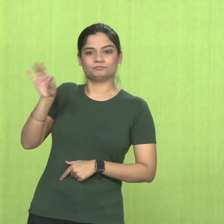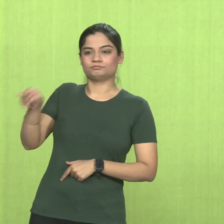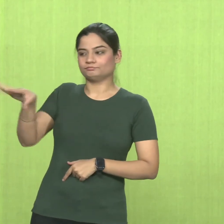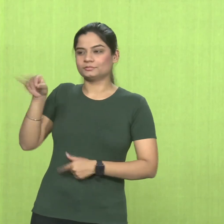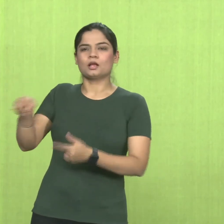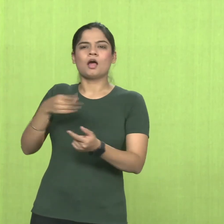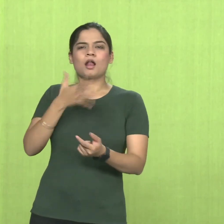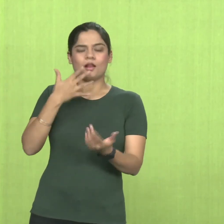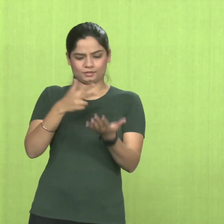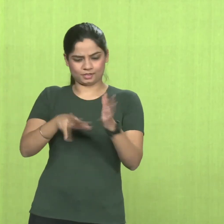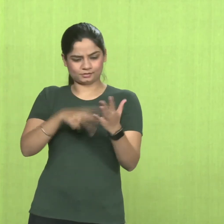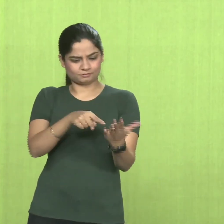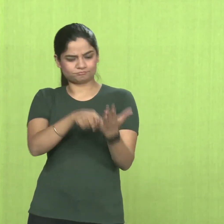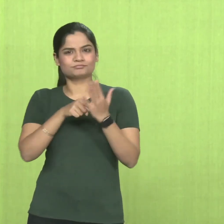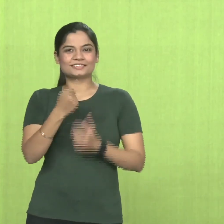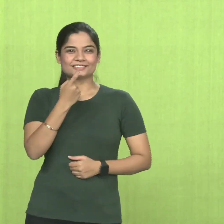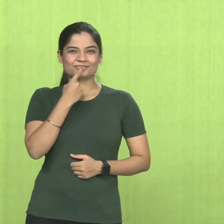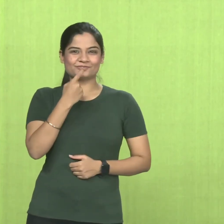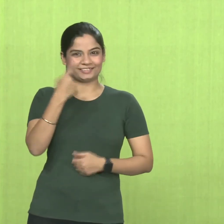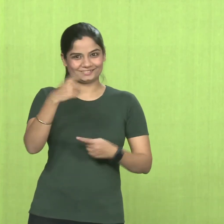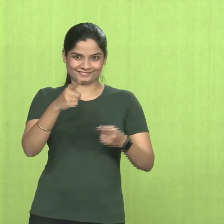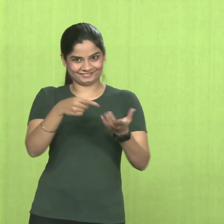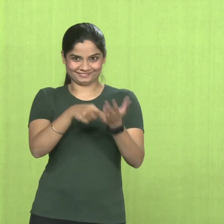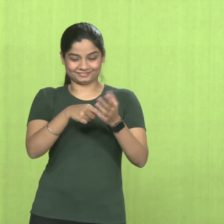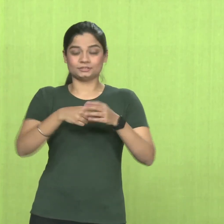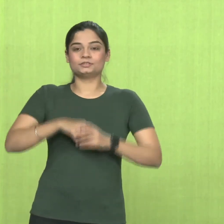it. Its natural color is off-white.